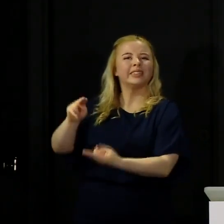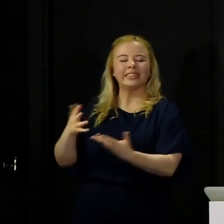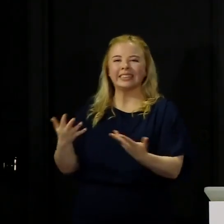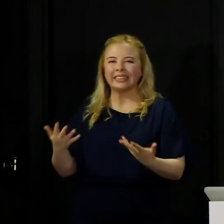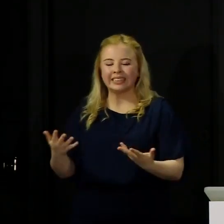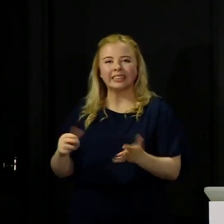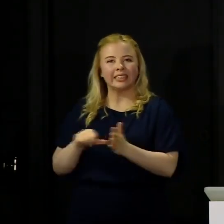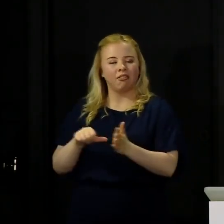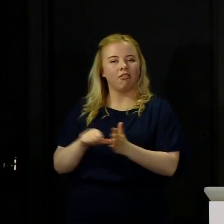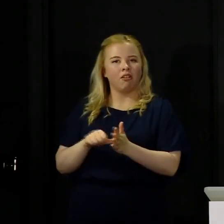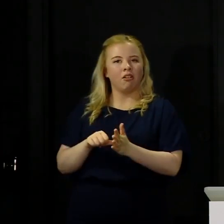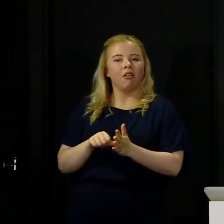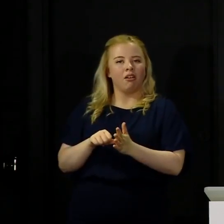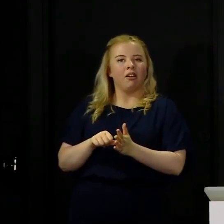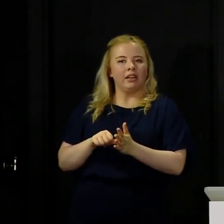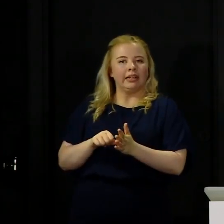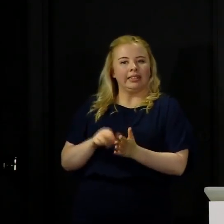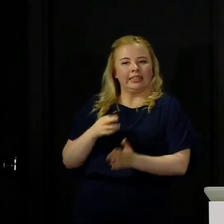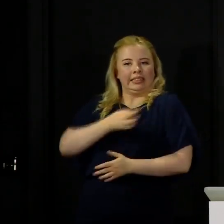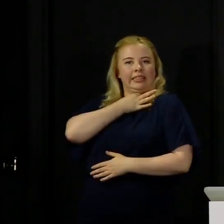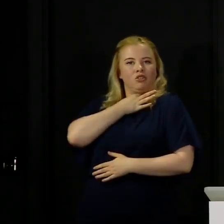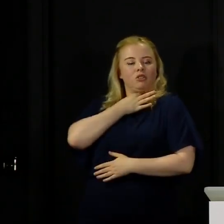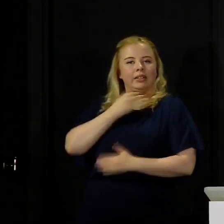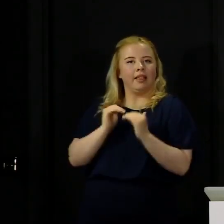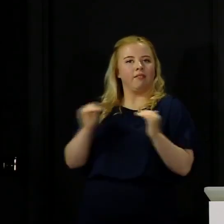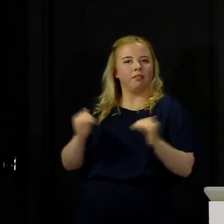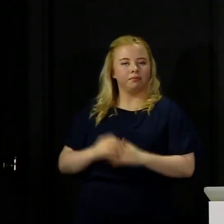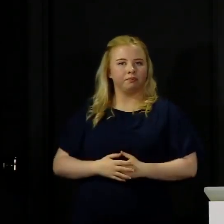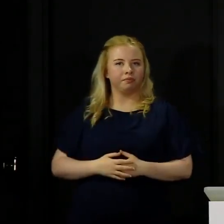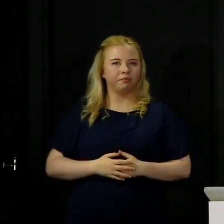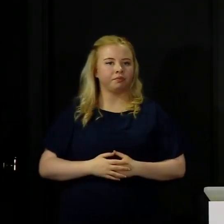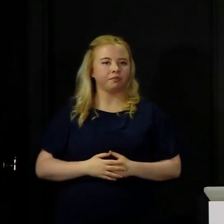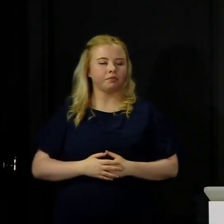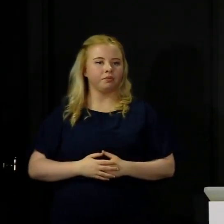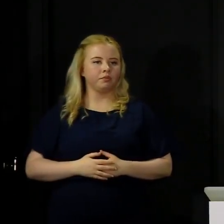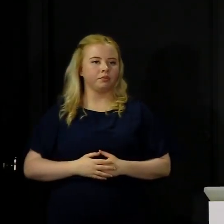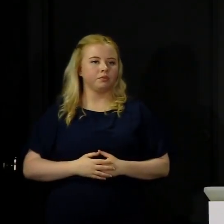lurking around at quite dangerous levels.